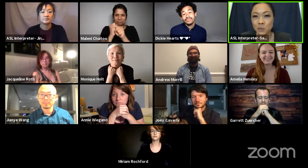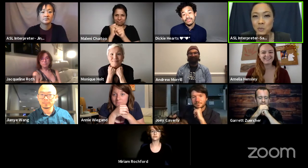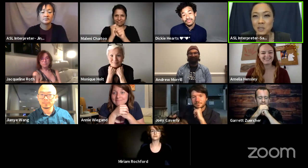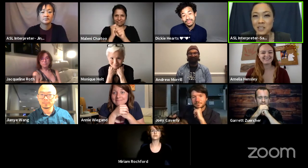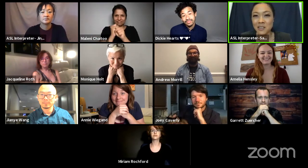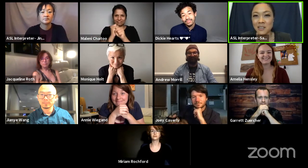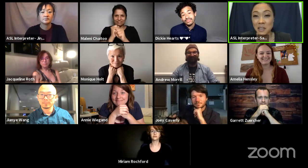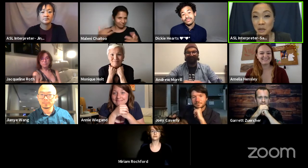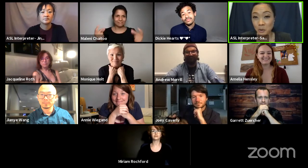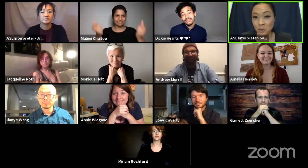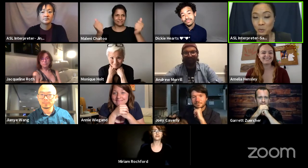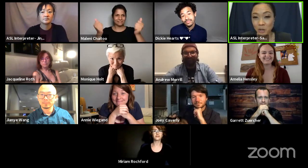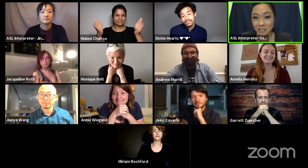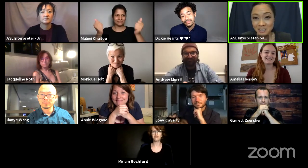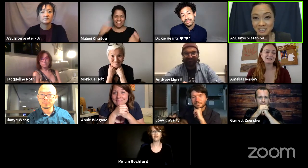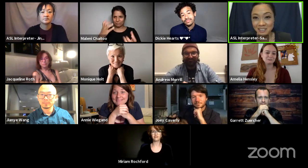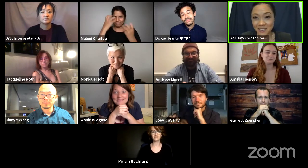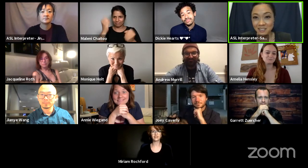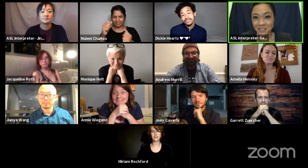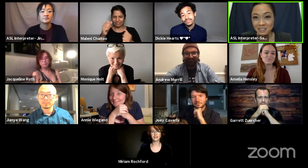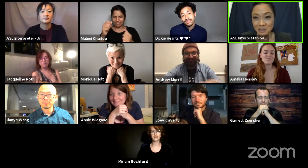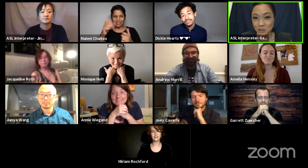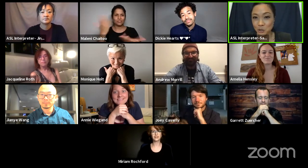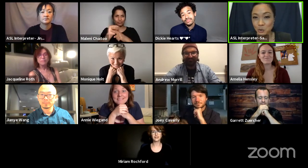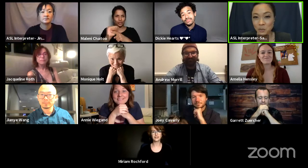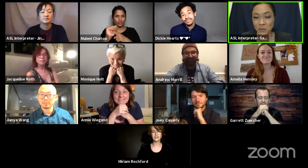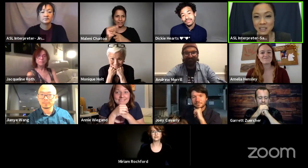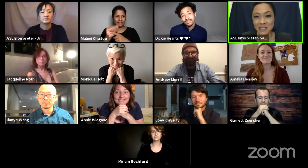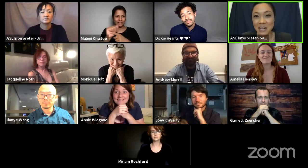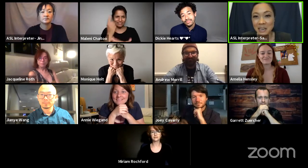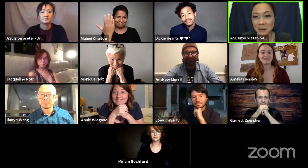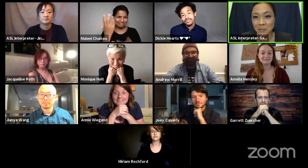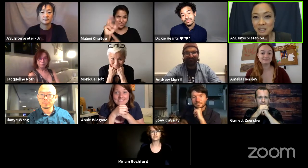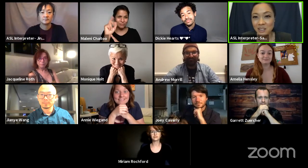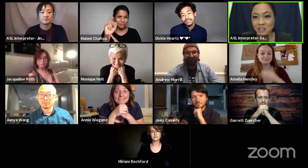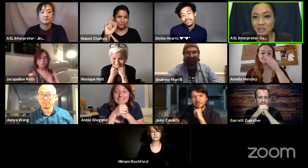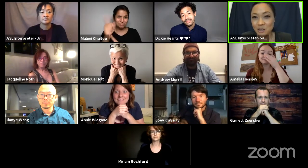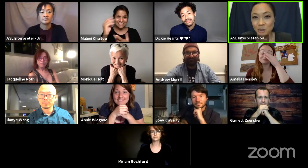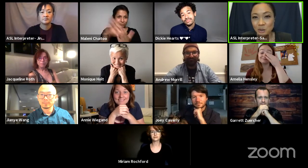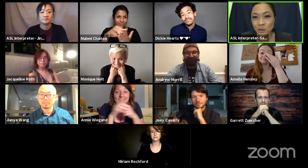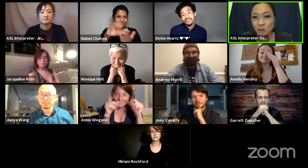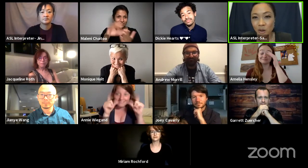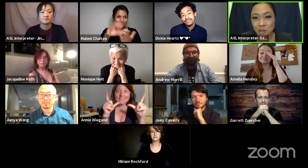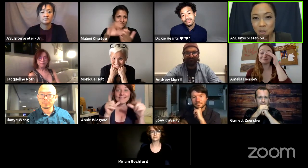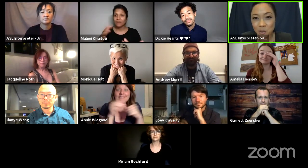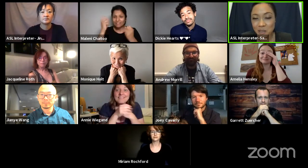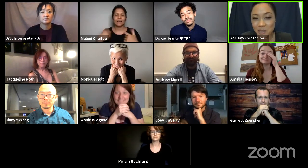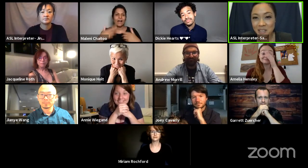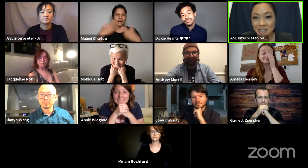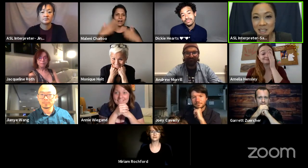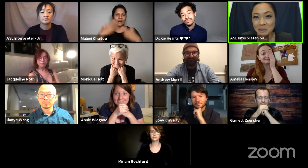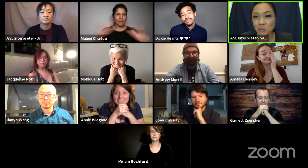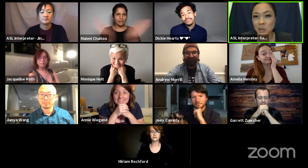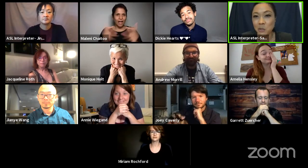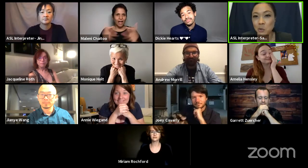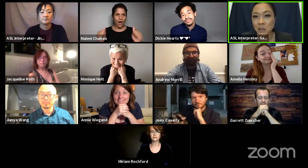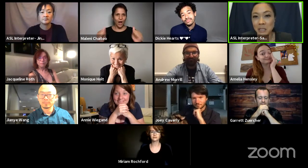films together in one in such a short amount of time. So the rehearsal was, I don't know, maybe 20 minutes